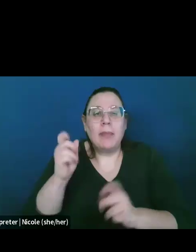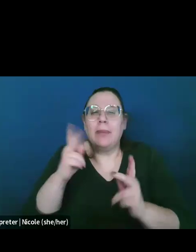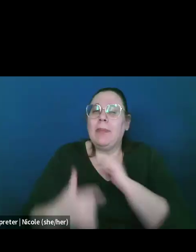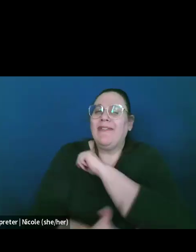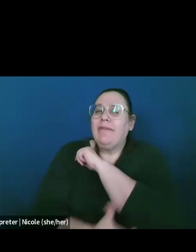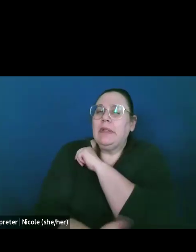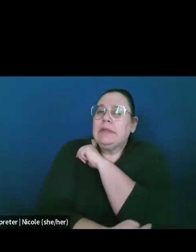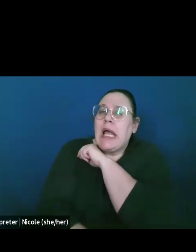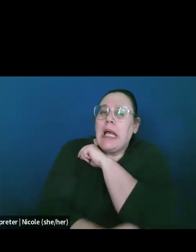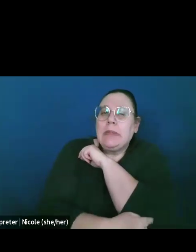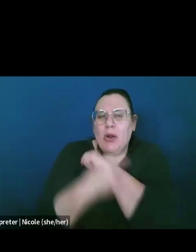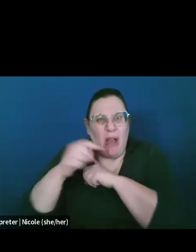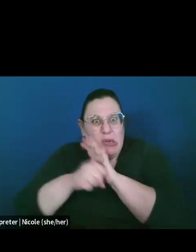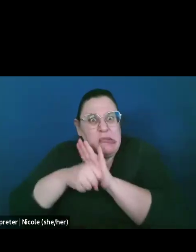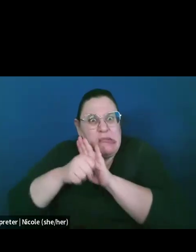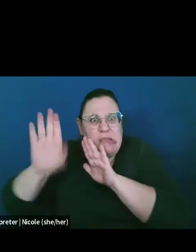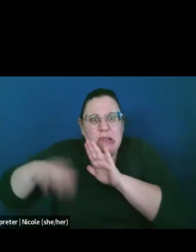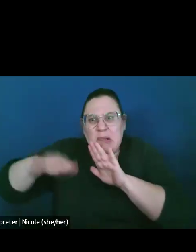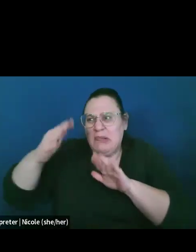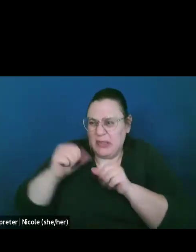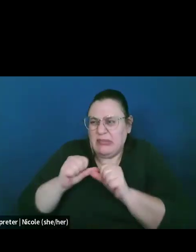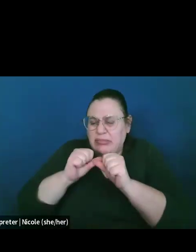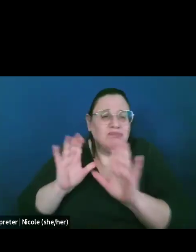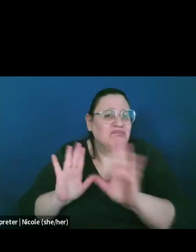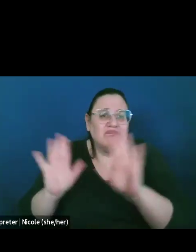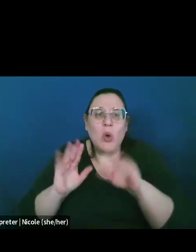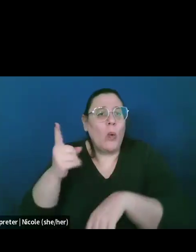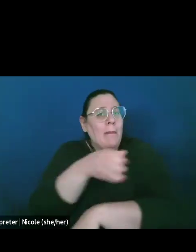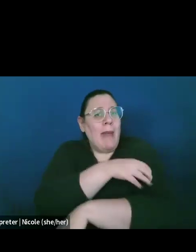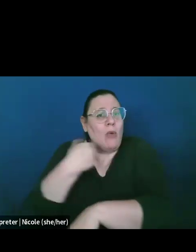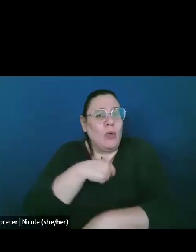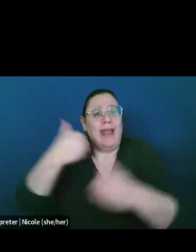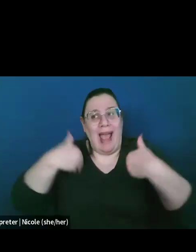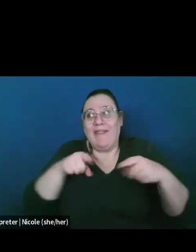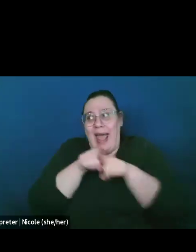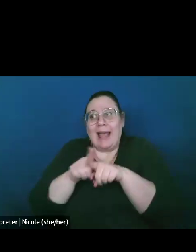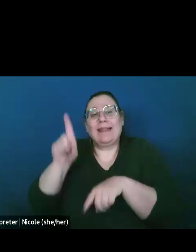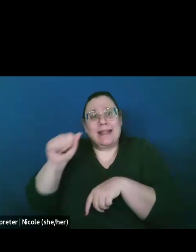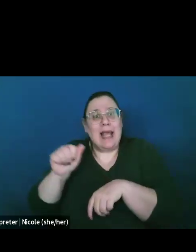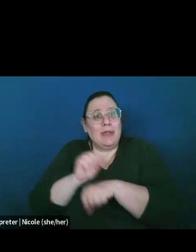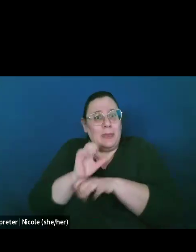unquote grind all the time. But I think one power that we have as disabled employees and having worked